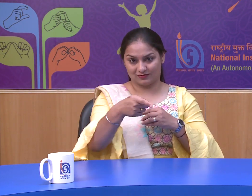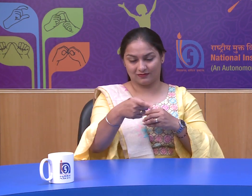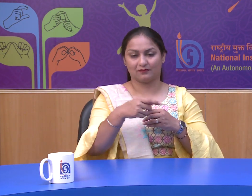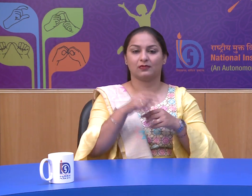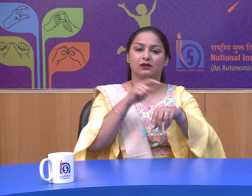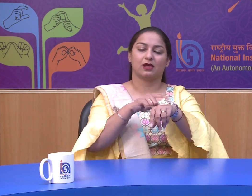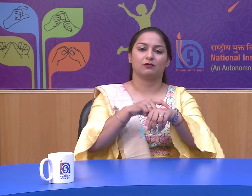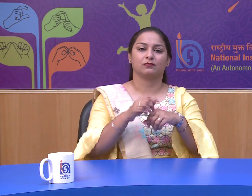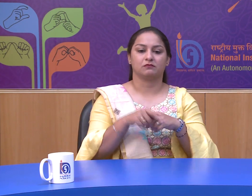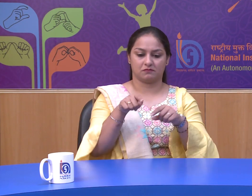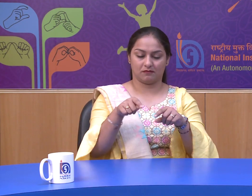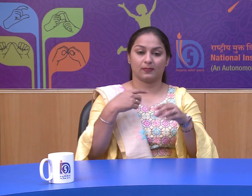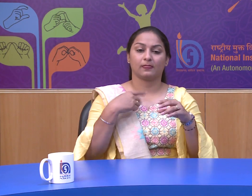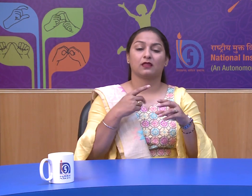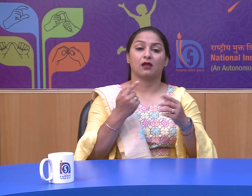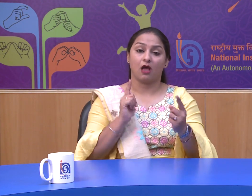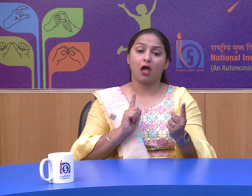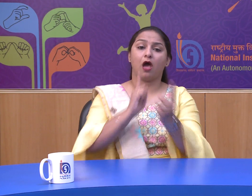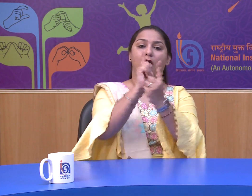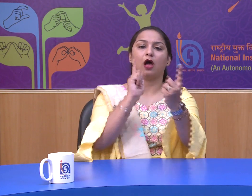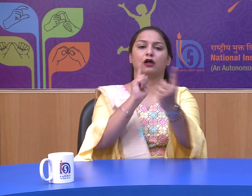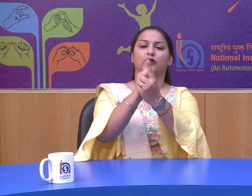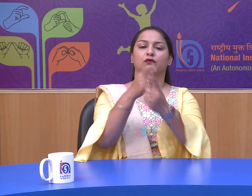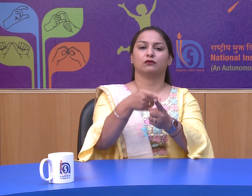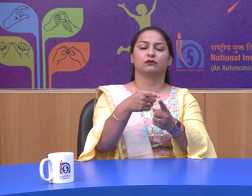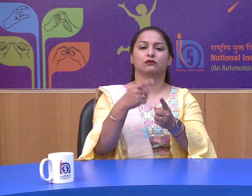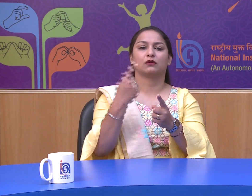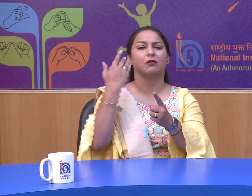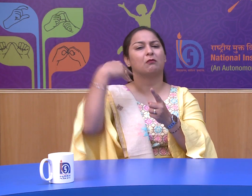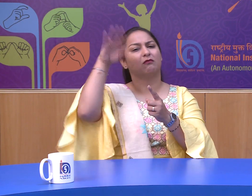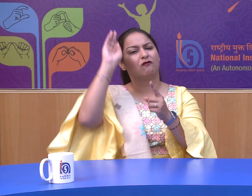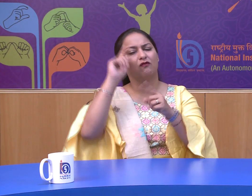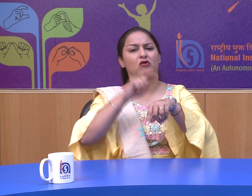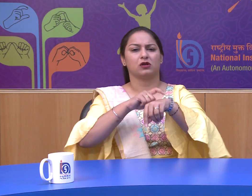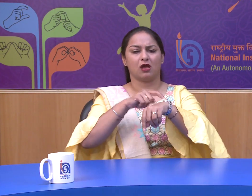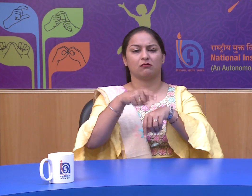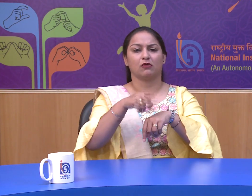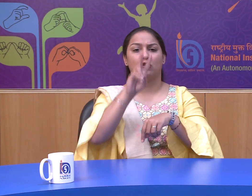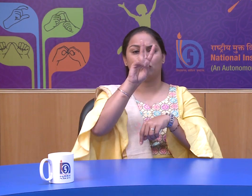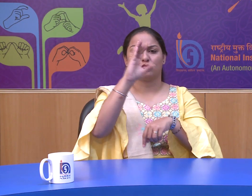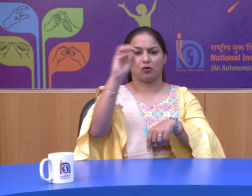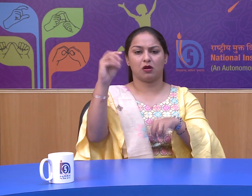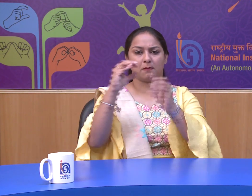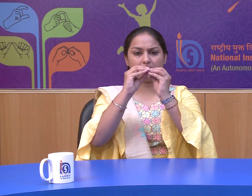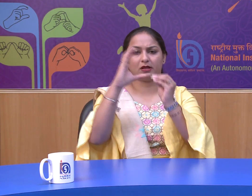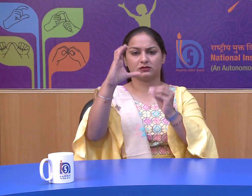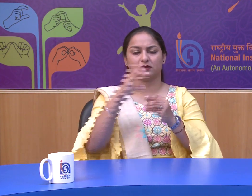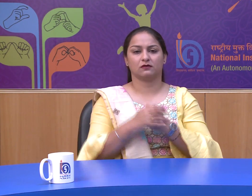Here we can argue that during period of 200 BC and